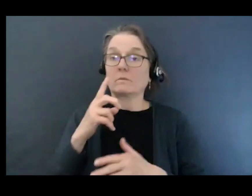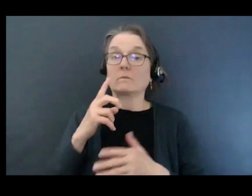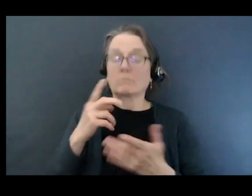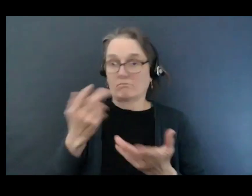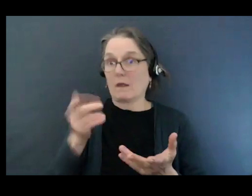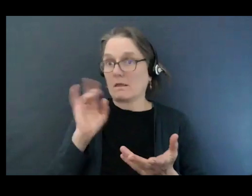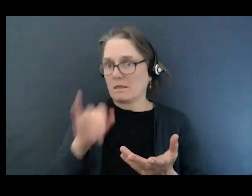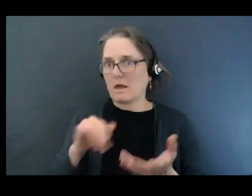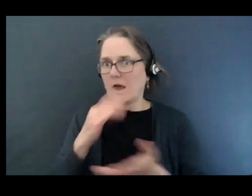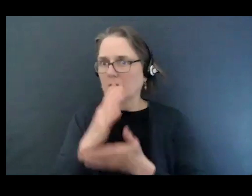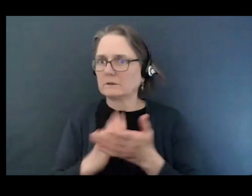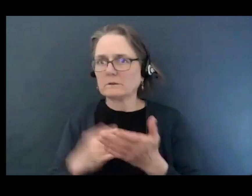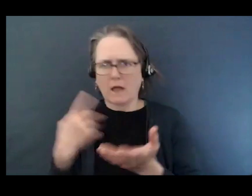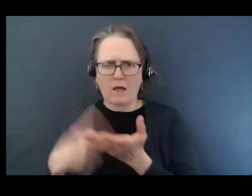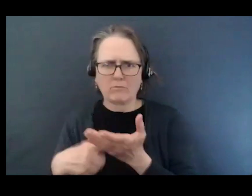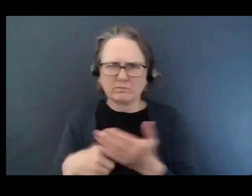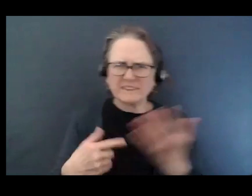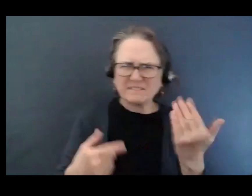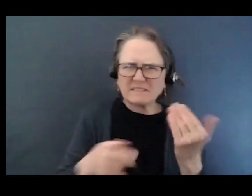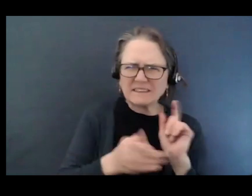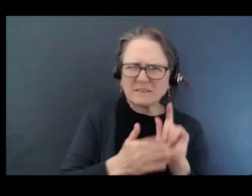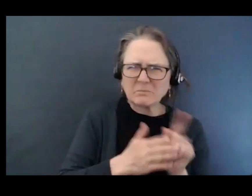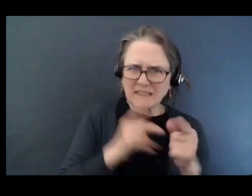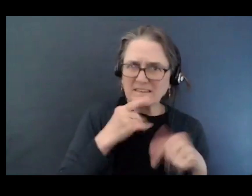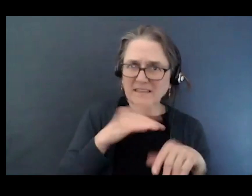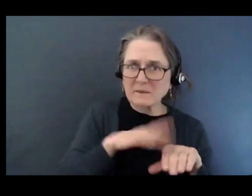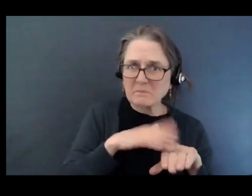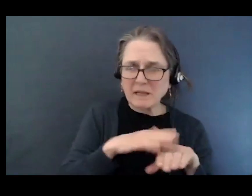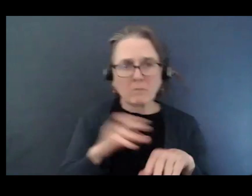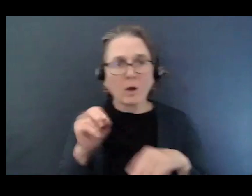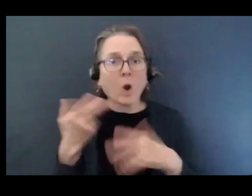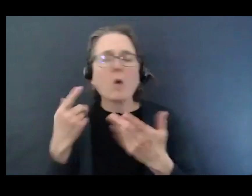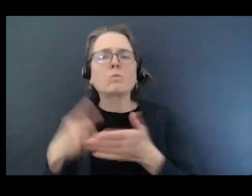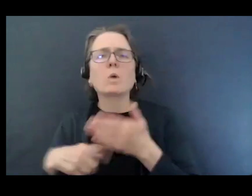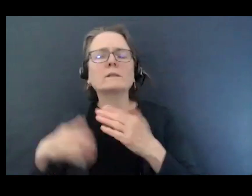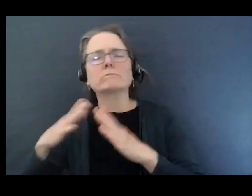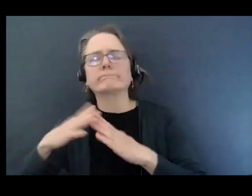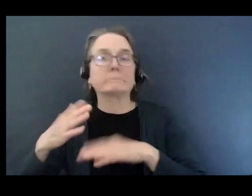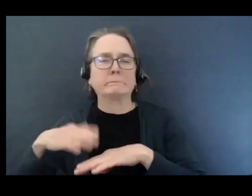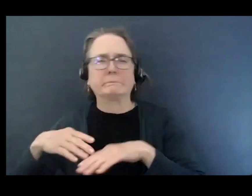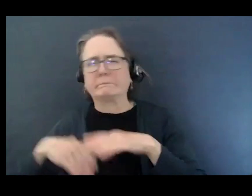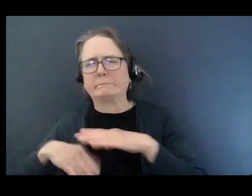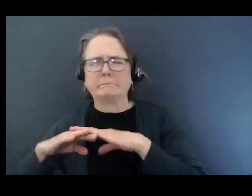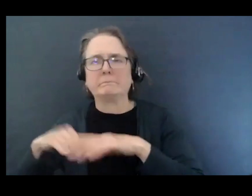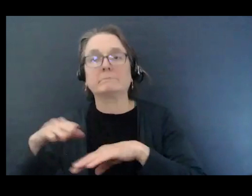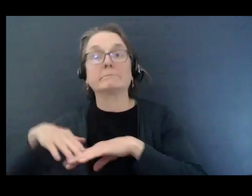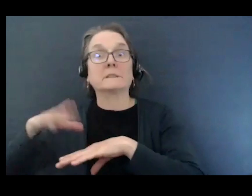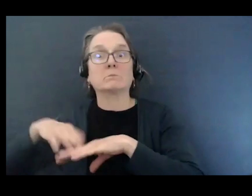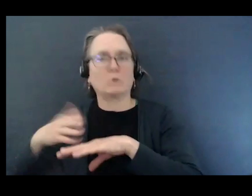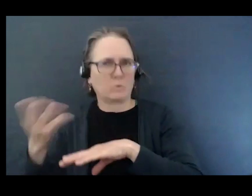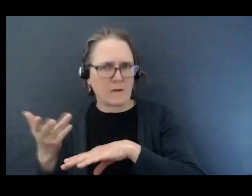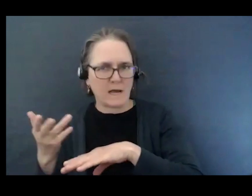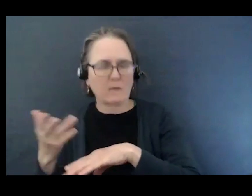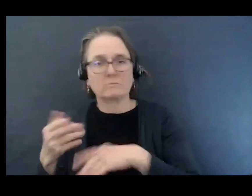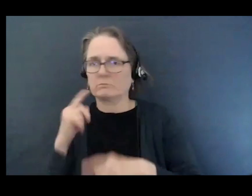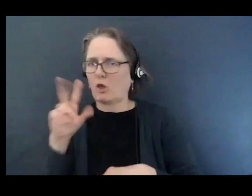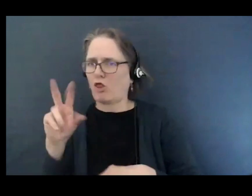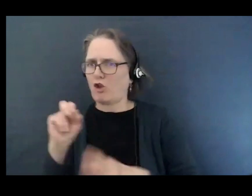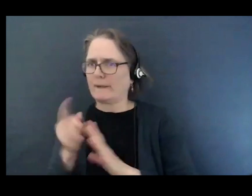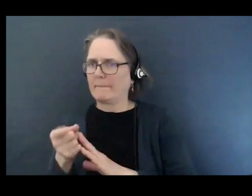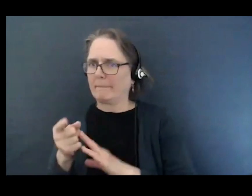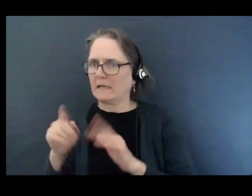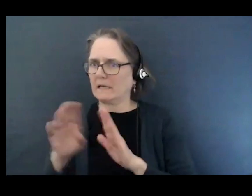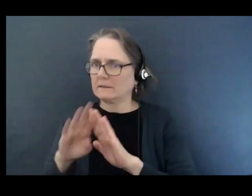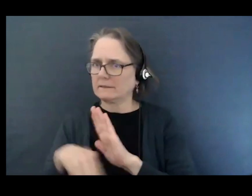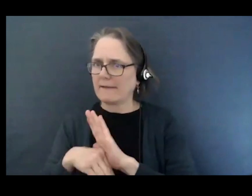30 minutes or better. And then you'll have transit hubs where demand response